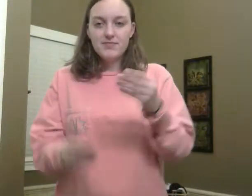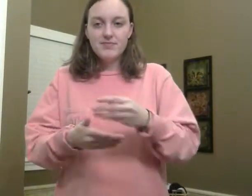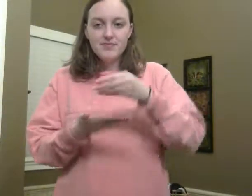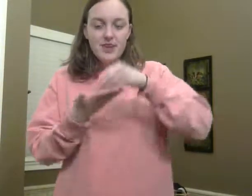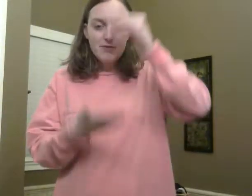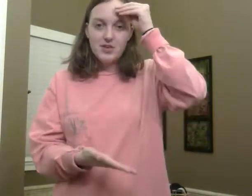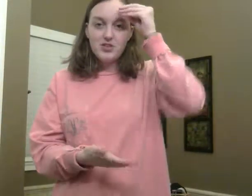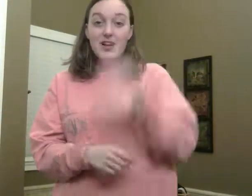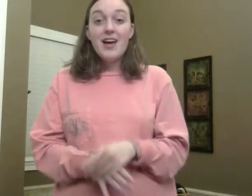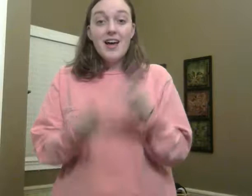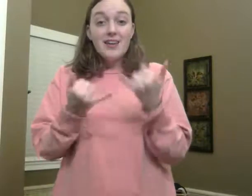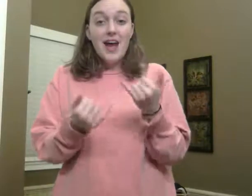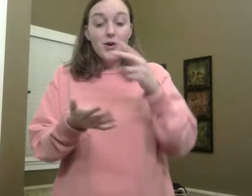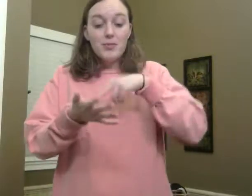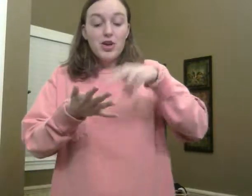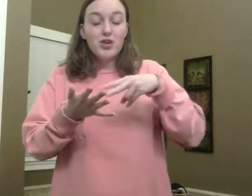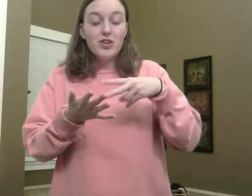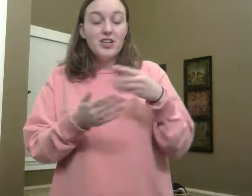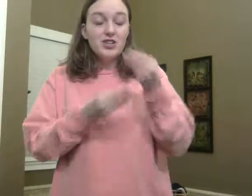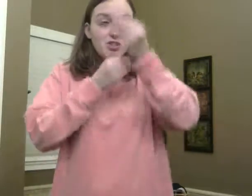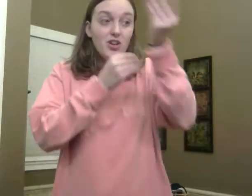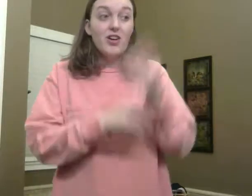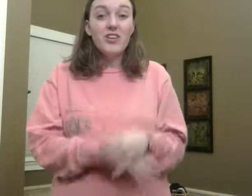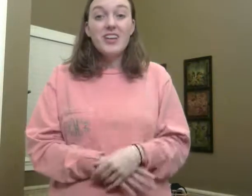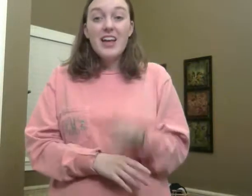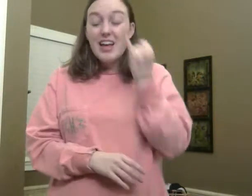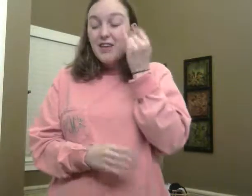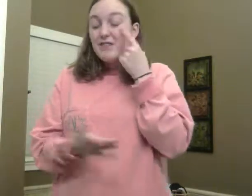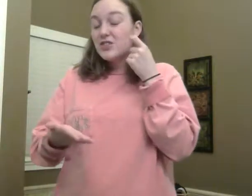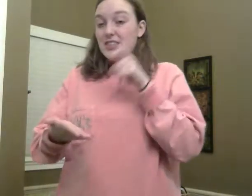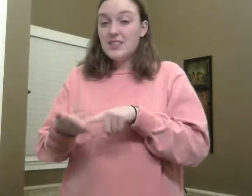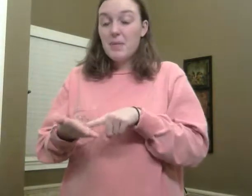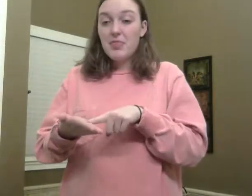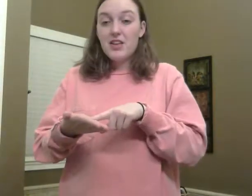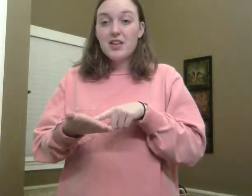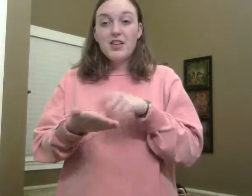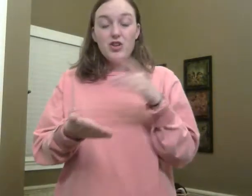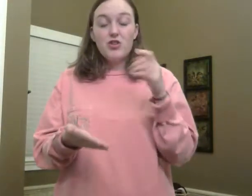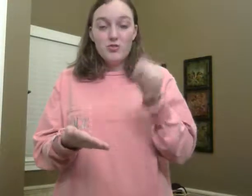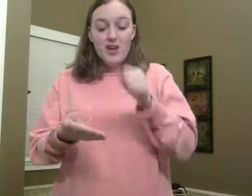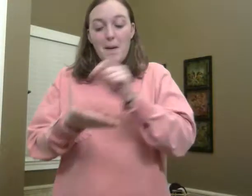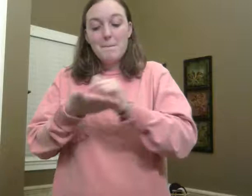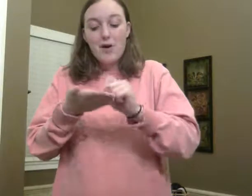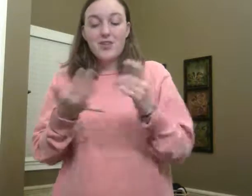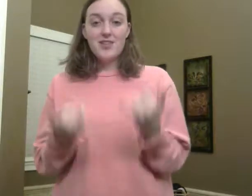you. Feel free to also mark something if you don't feel you got it on your read. Feel free to mark it at this time. Water